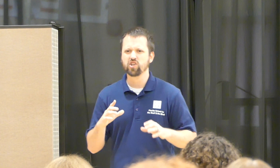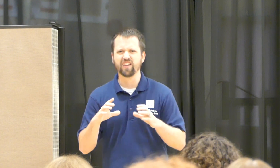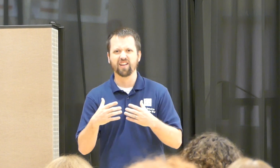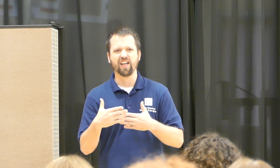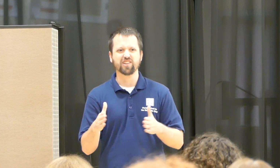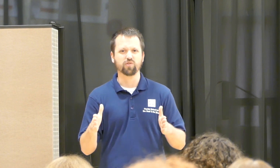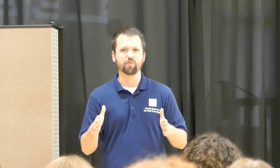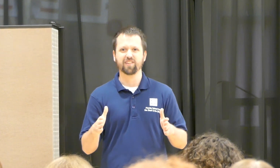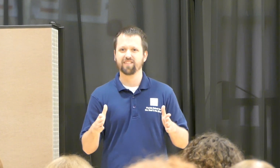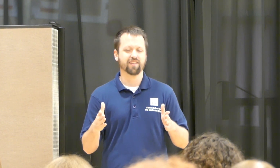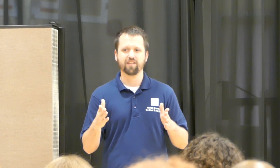in classrooms.